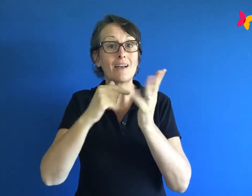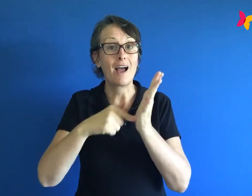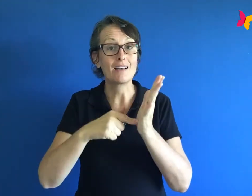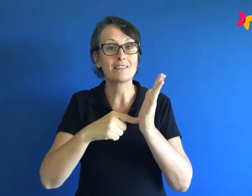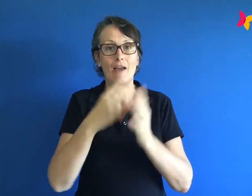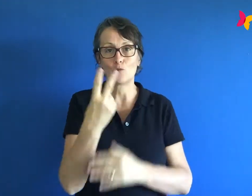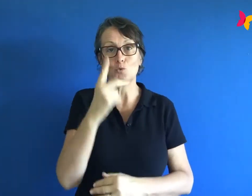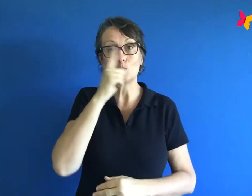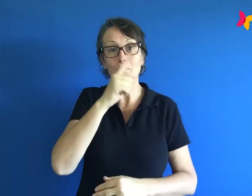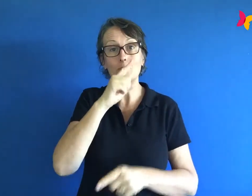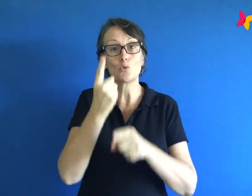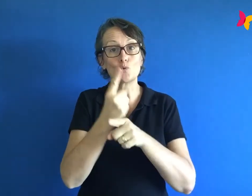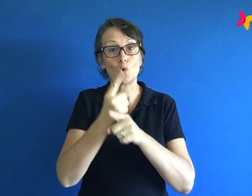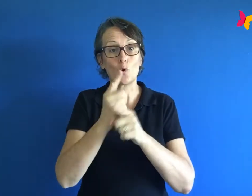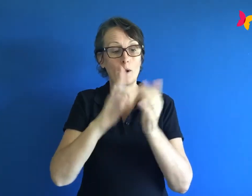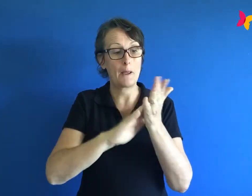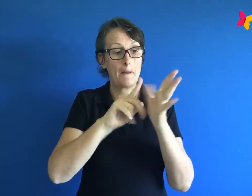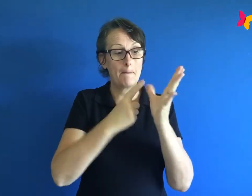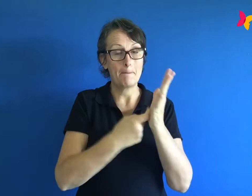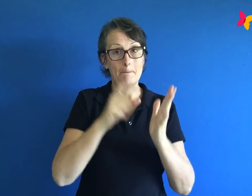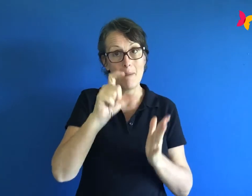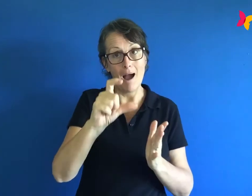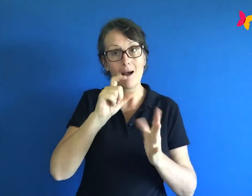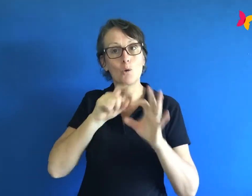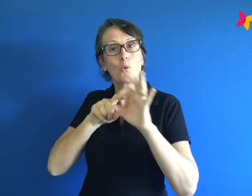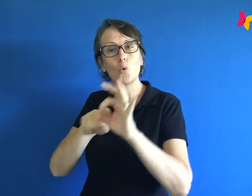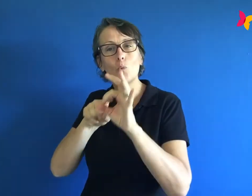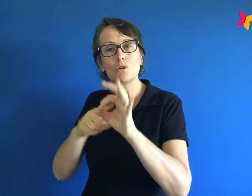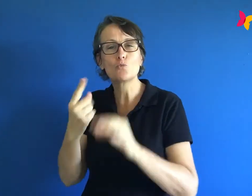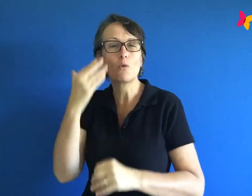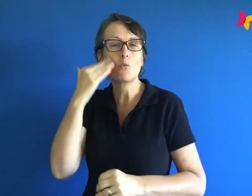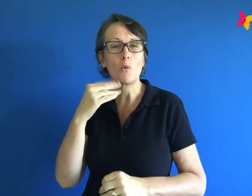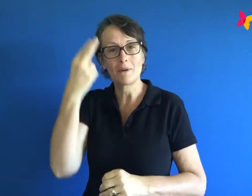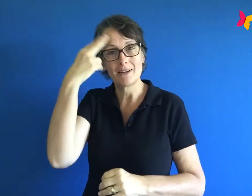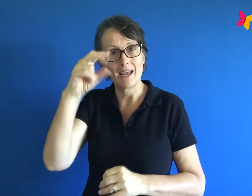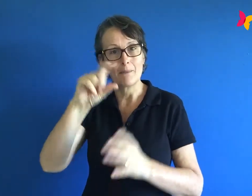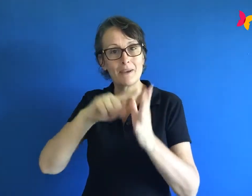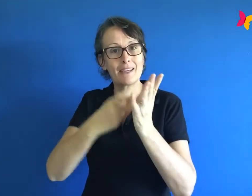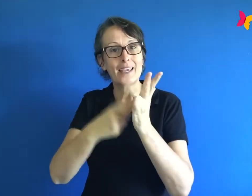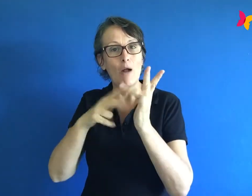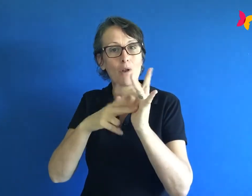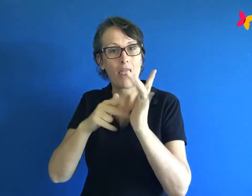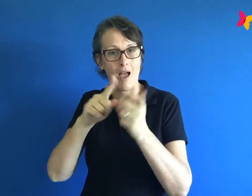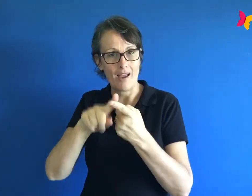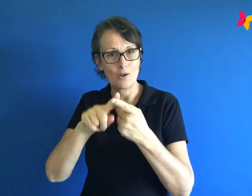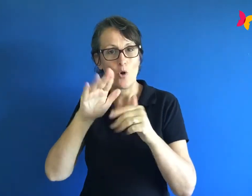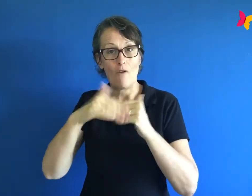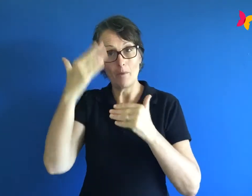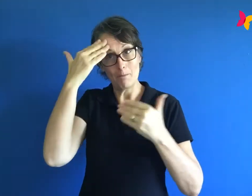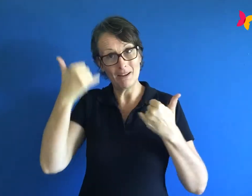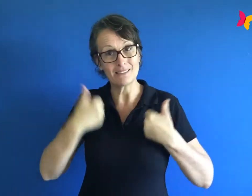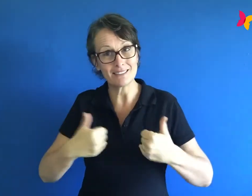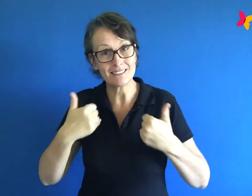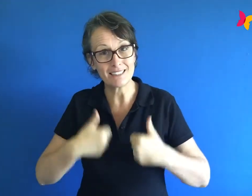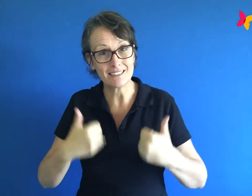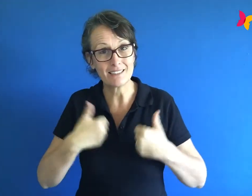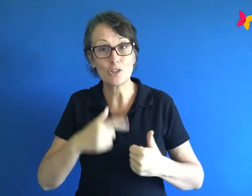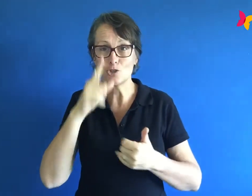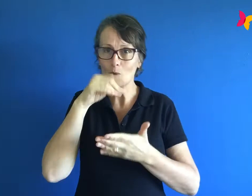Alone. Remarkable stories from everyday Australians about their mental health journey to help you with yours. And this